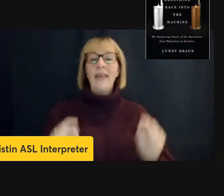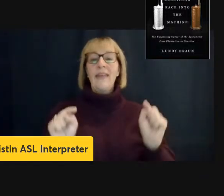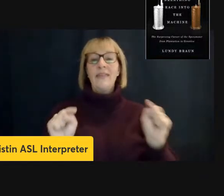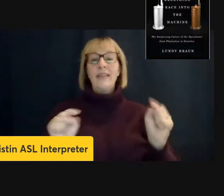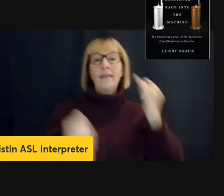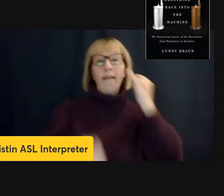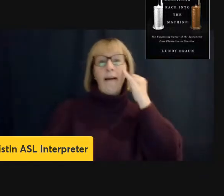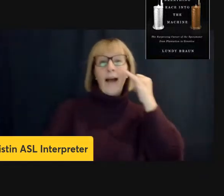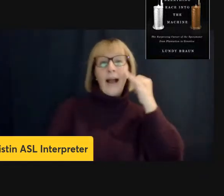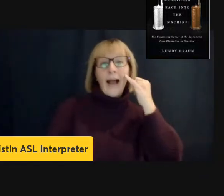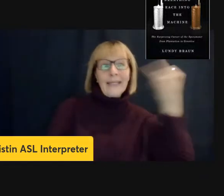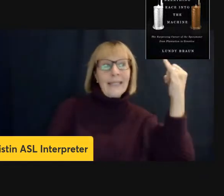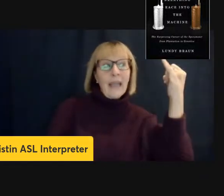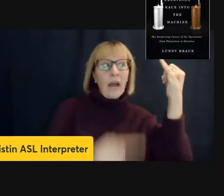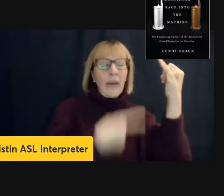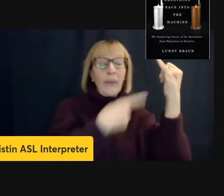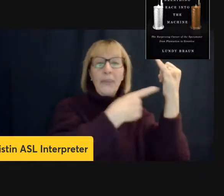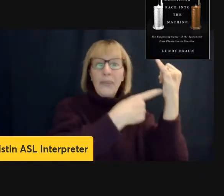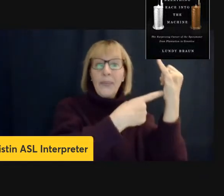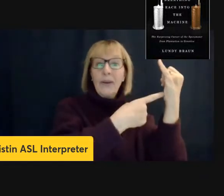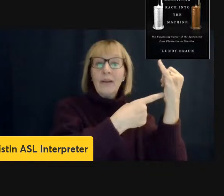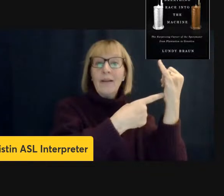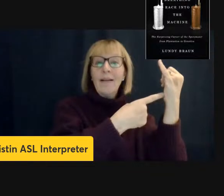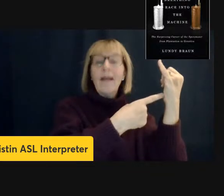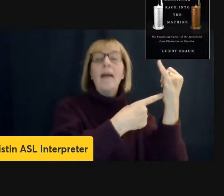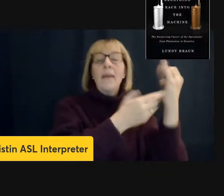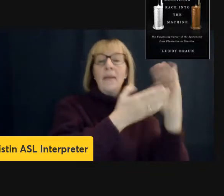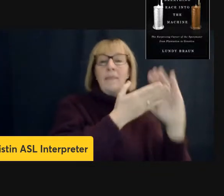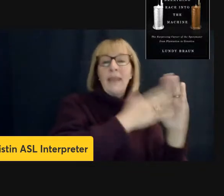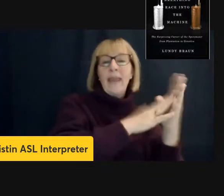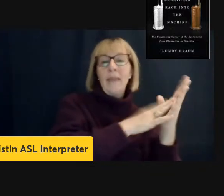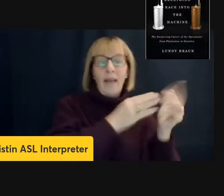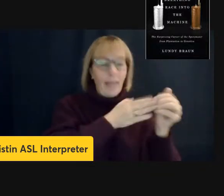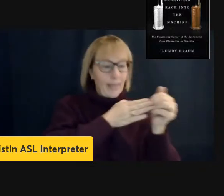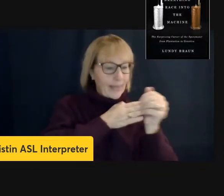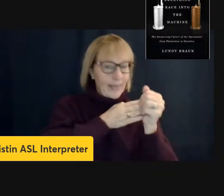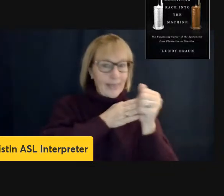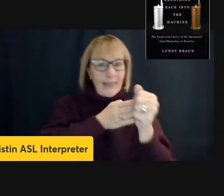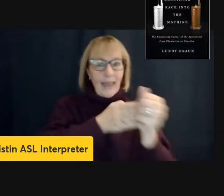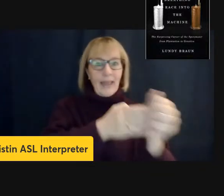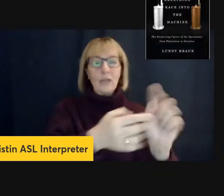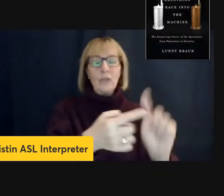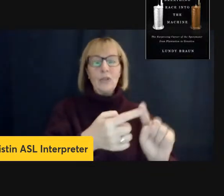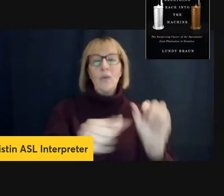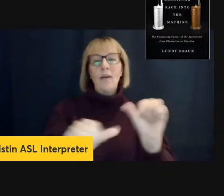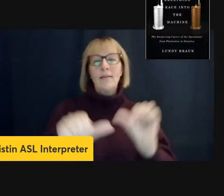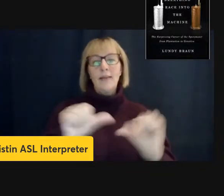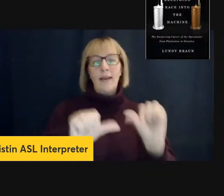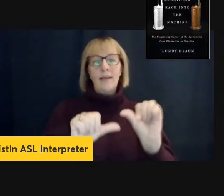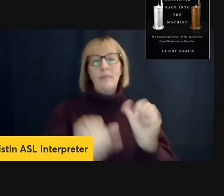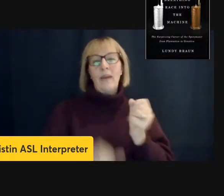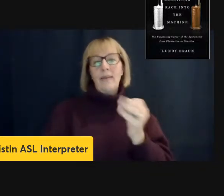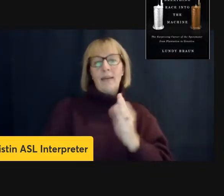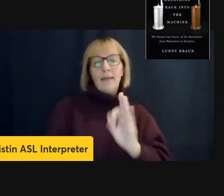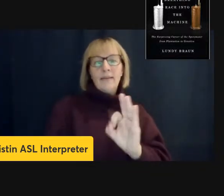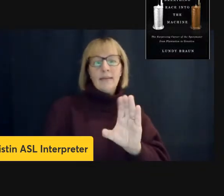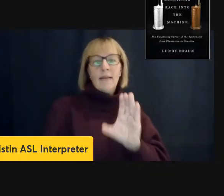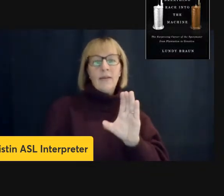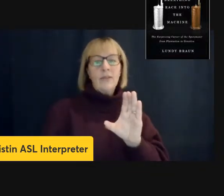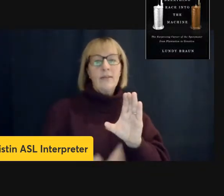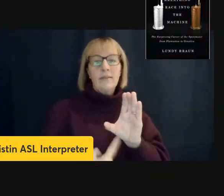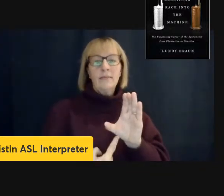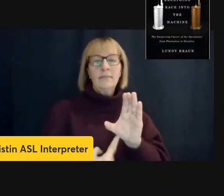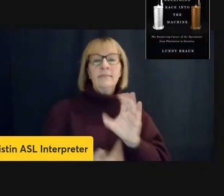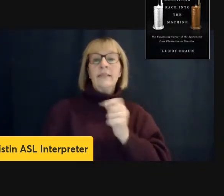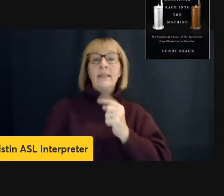of racial difference became science by the turn of the 20th century. This